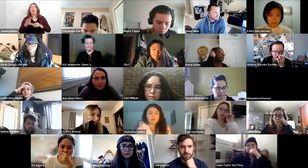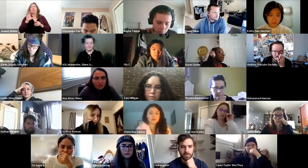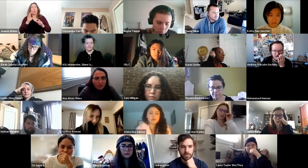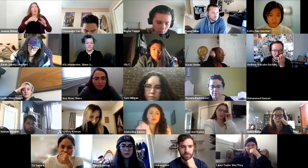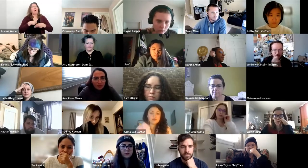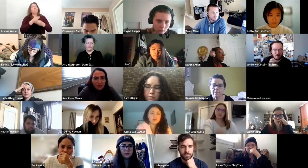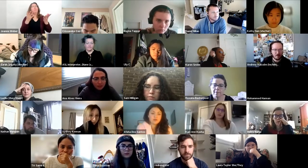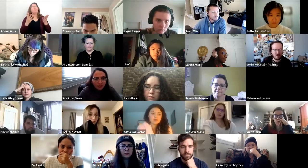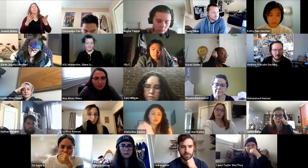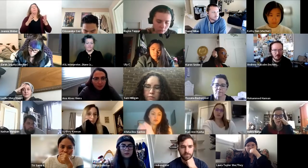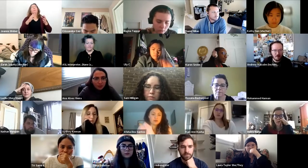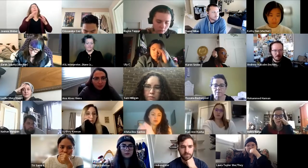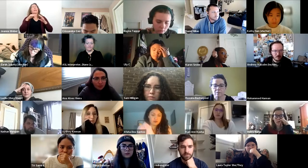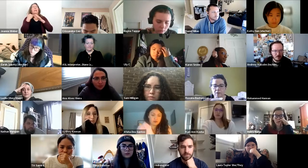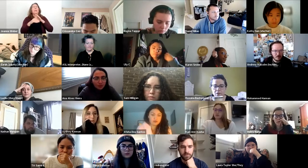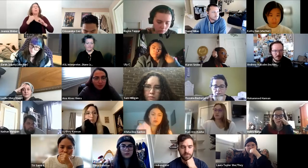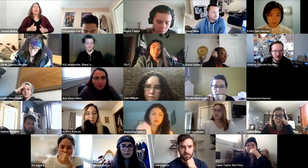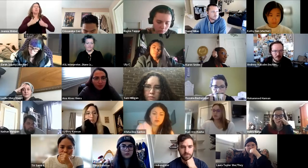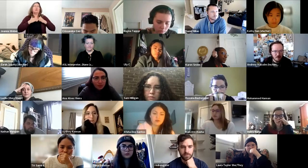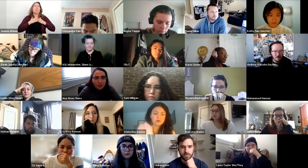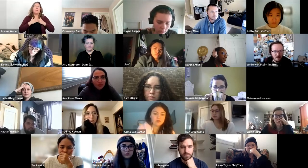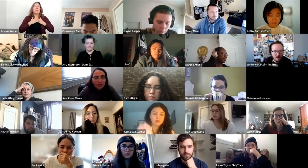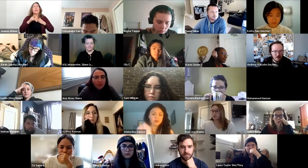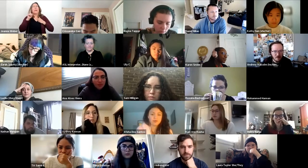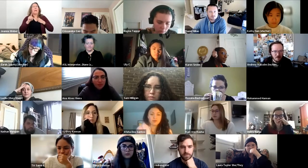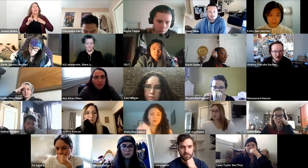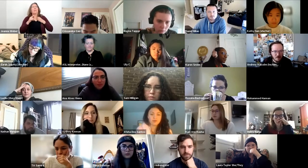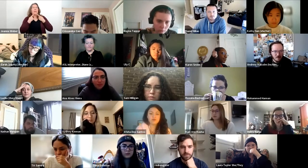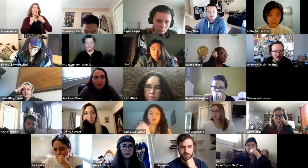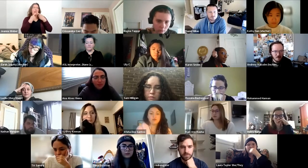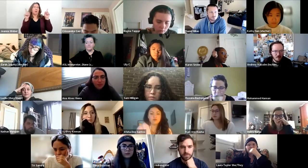know that you need to be switched to my section.